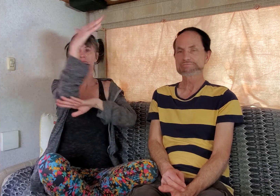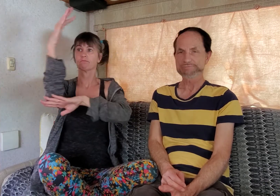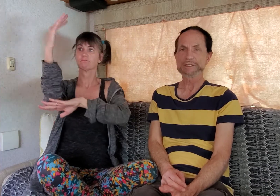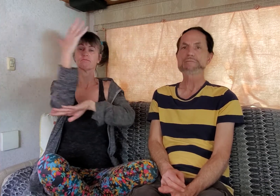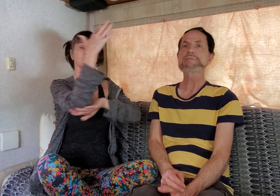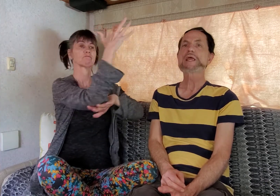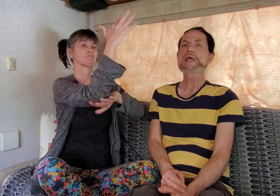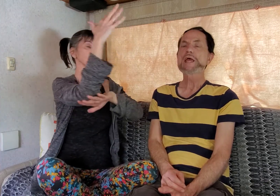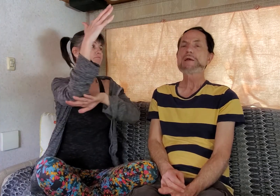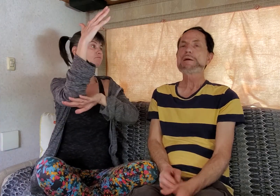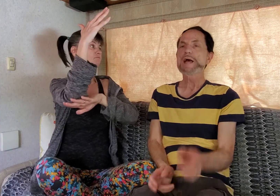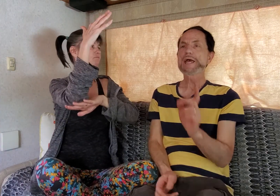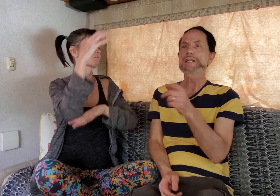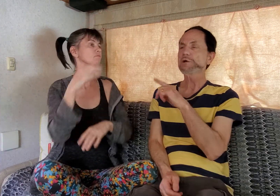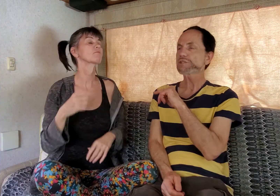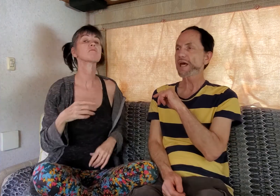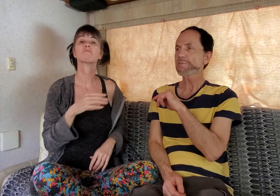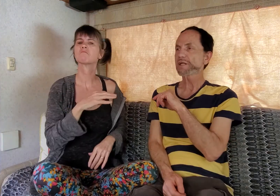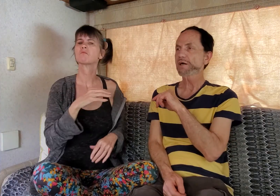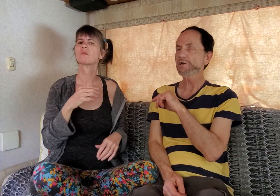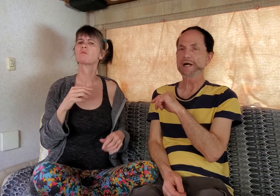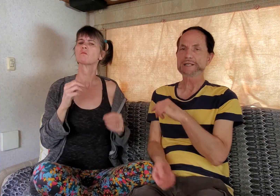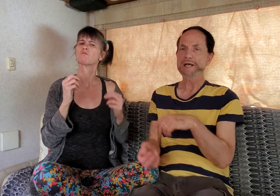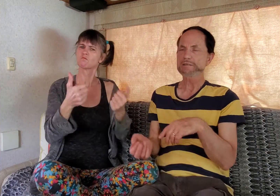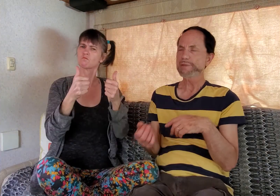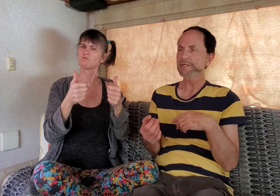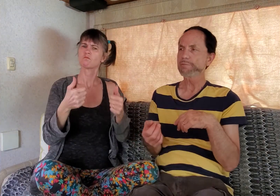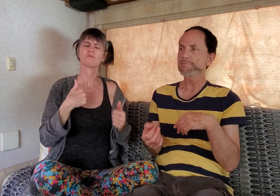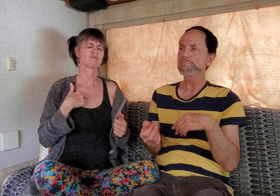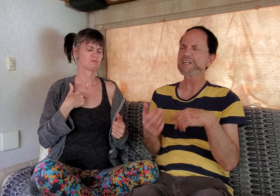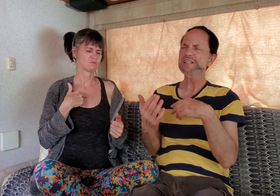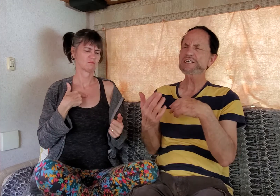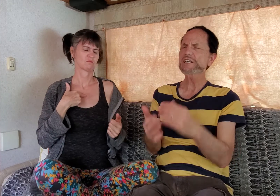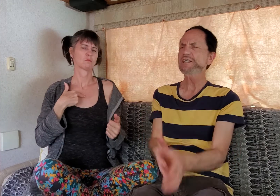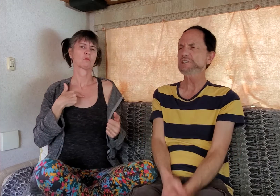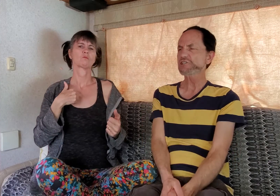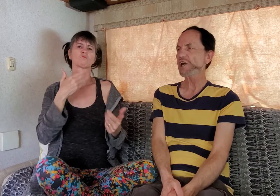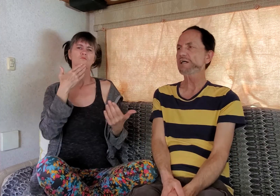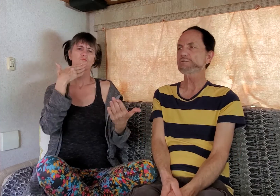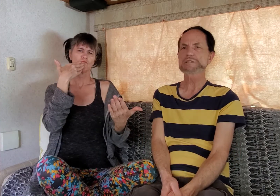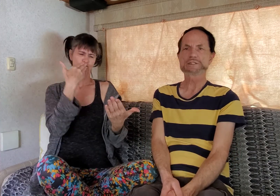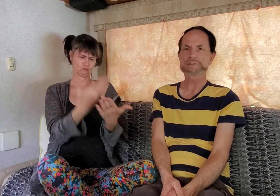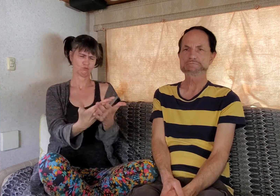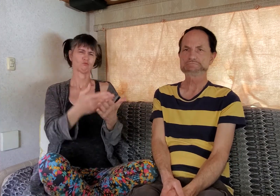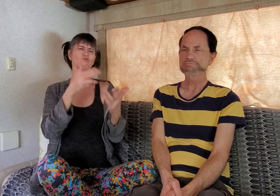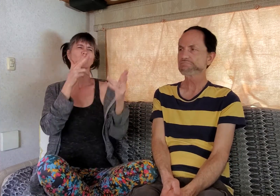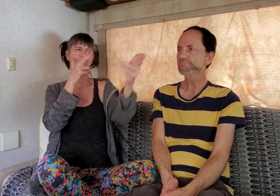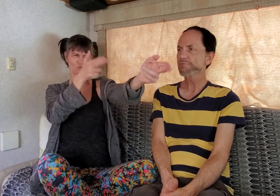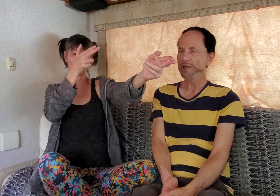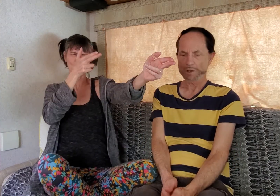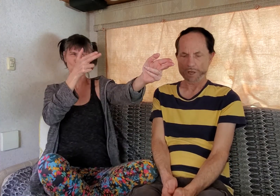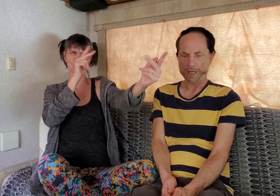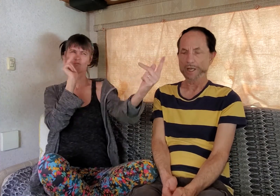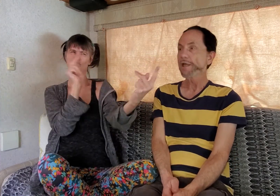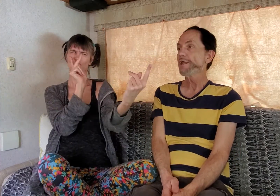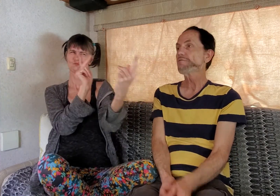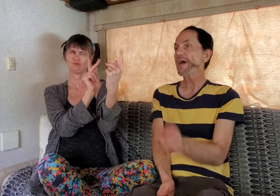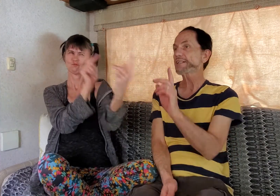Yeah. And in no time at all, I got to be a really keen shot with it. In fact, I was